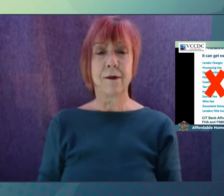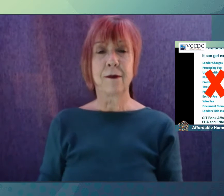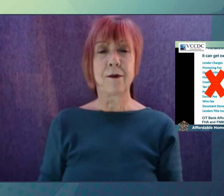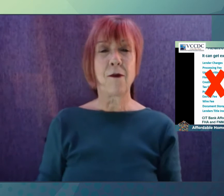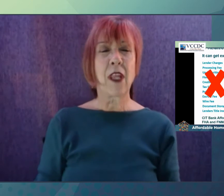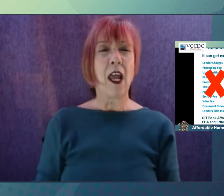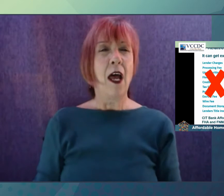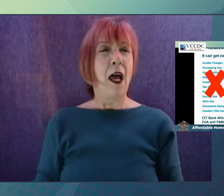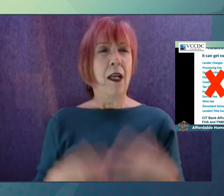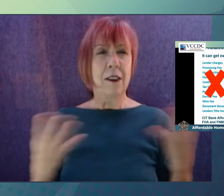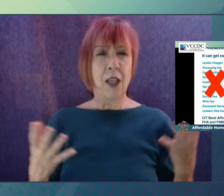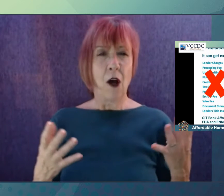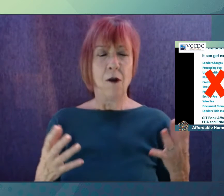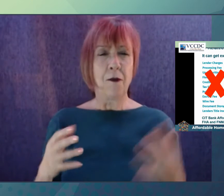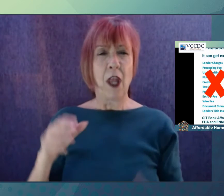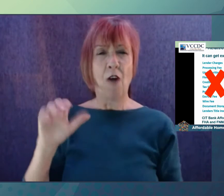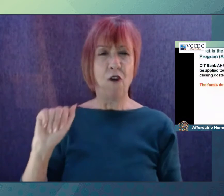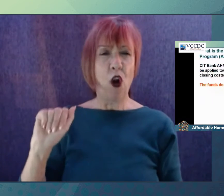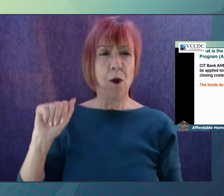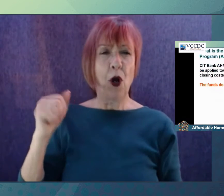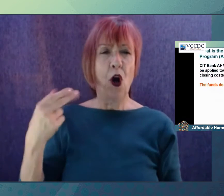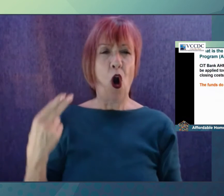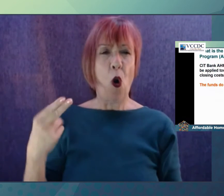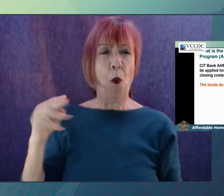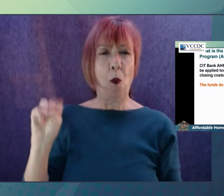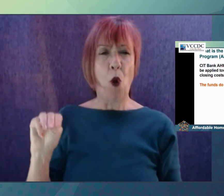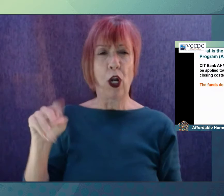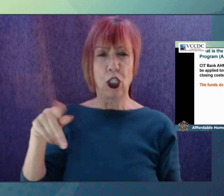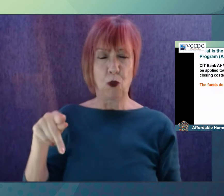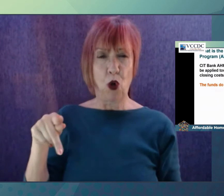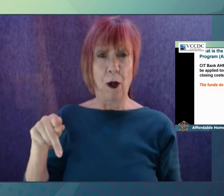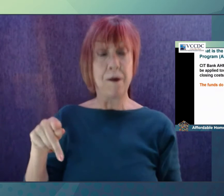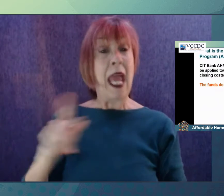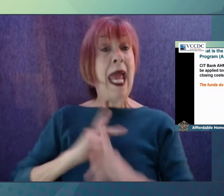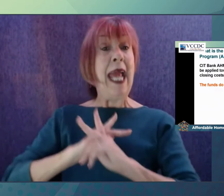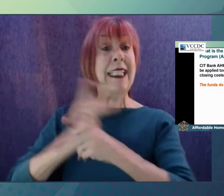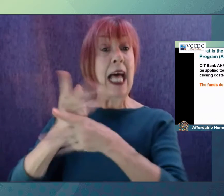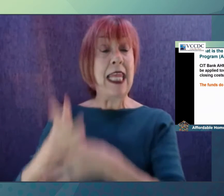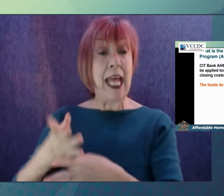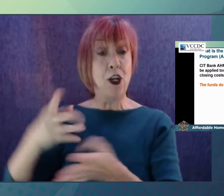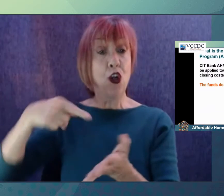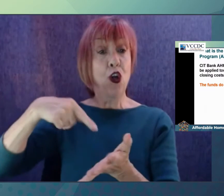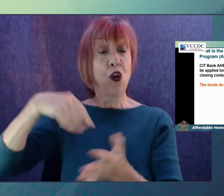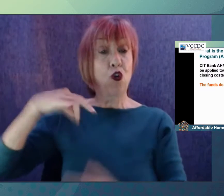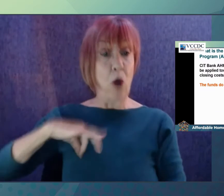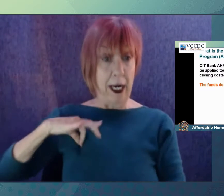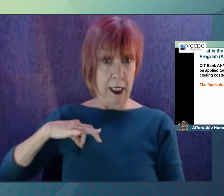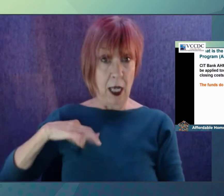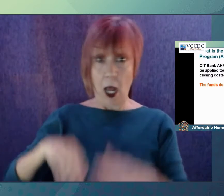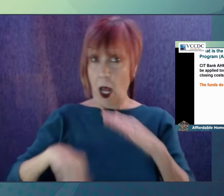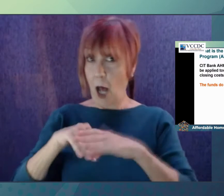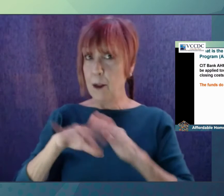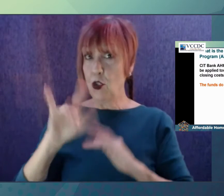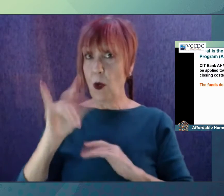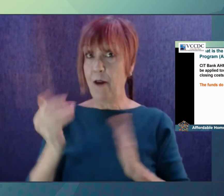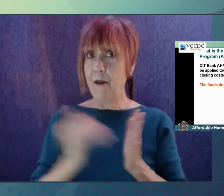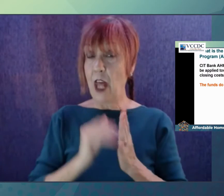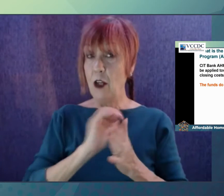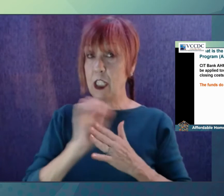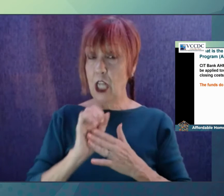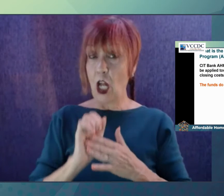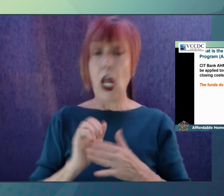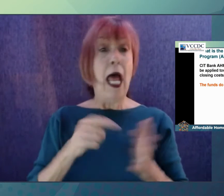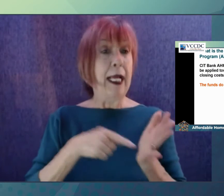So what is the Affordable Home Mortgage Program? What it is, it's a lender credit up to $25,000 that can be applied towards the